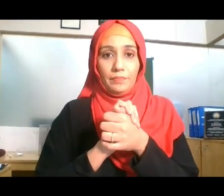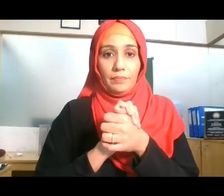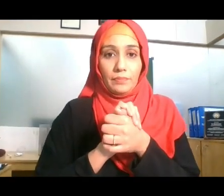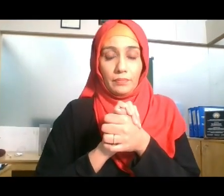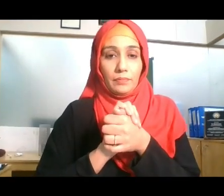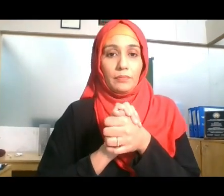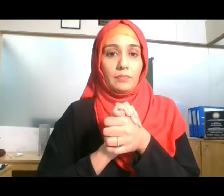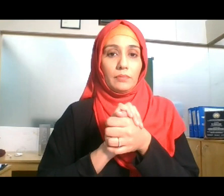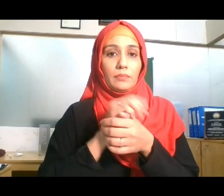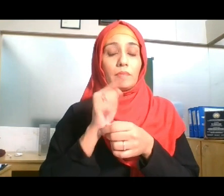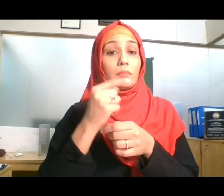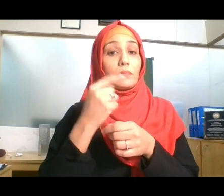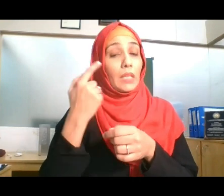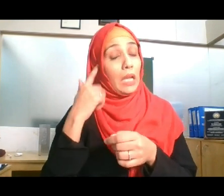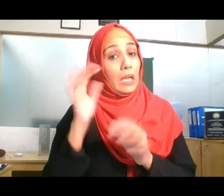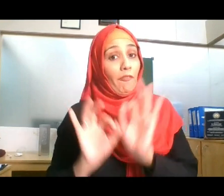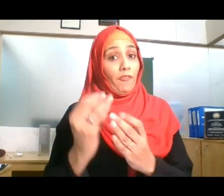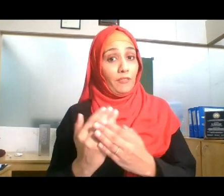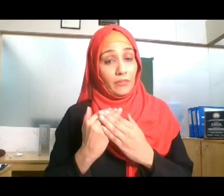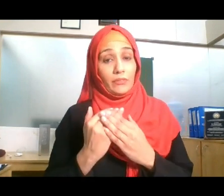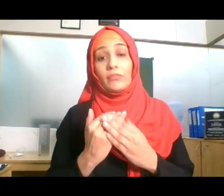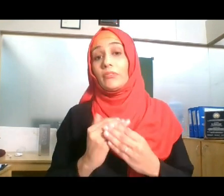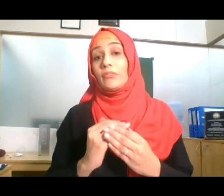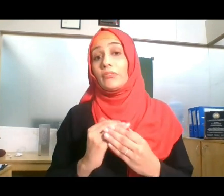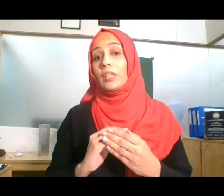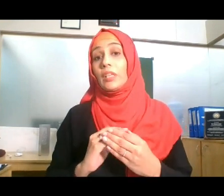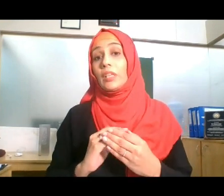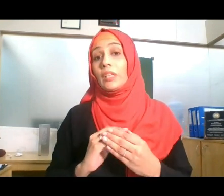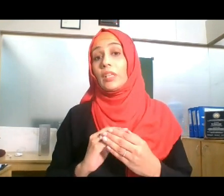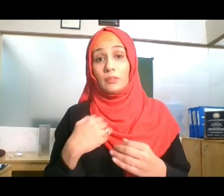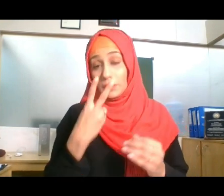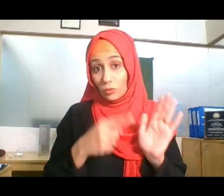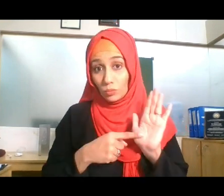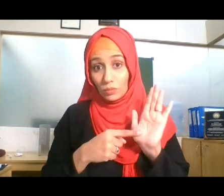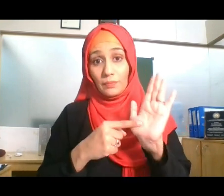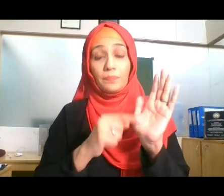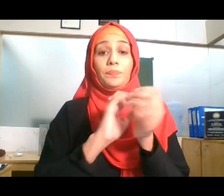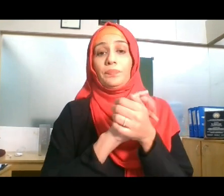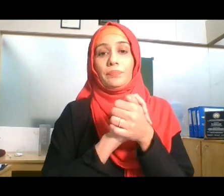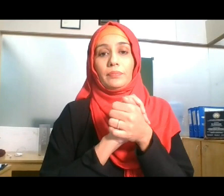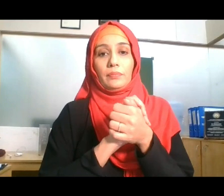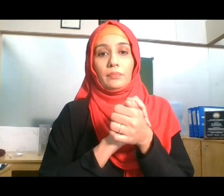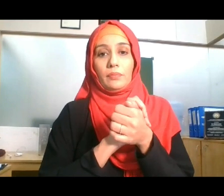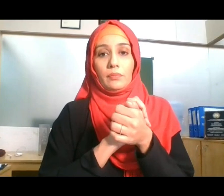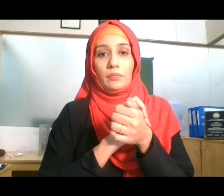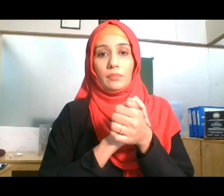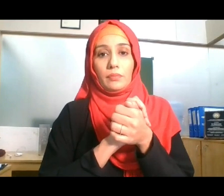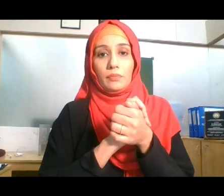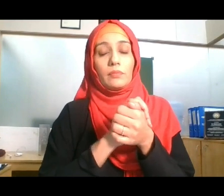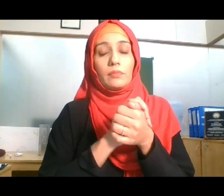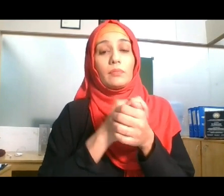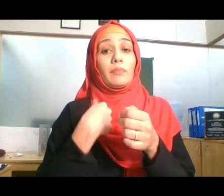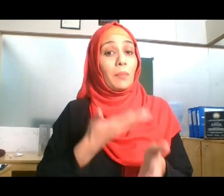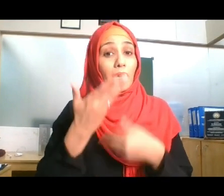the mandate to secure solution-based relationships. And I also want to highlight that something that Omer mentioned, the need